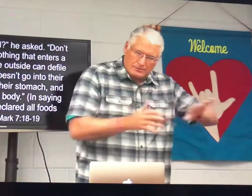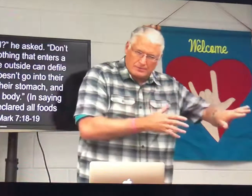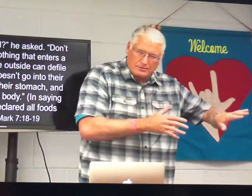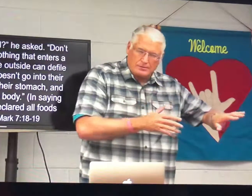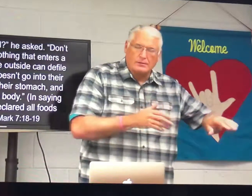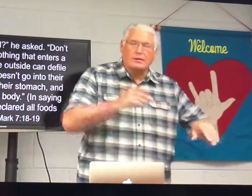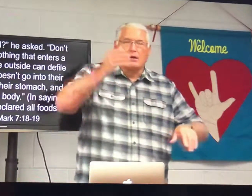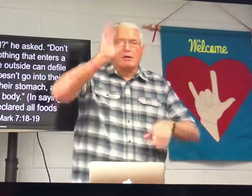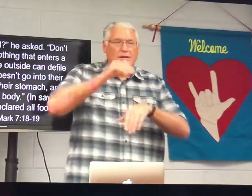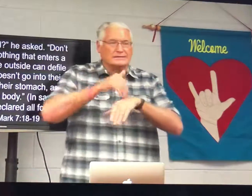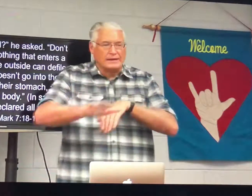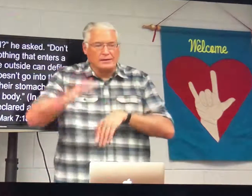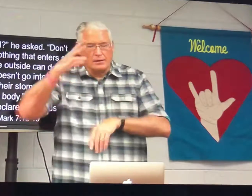full.